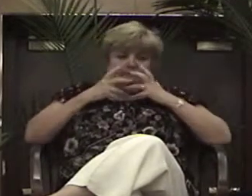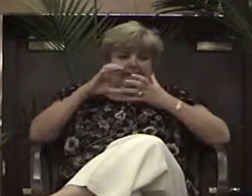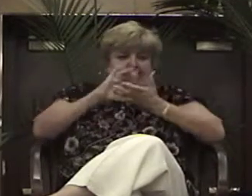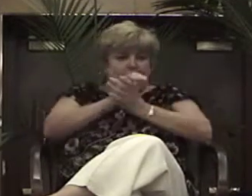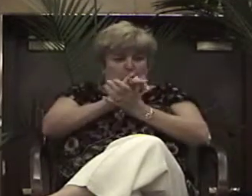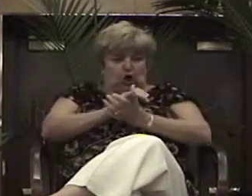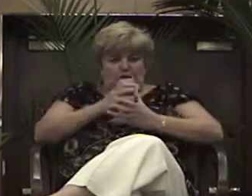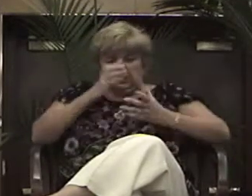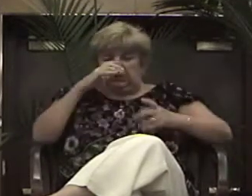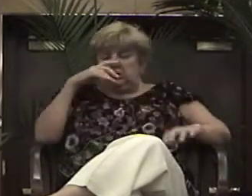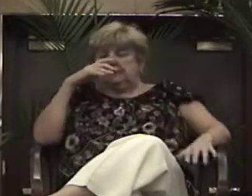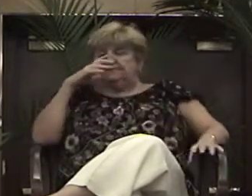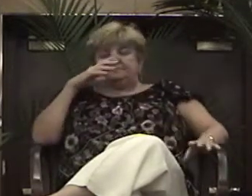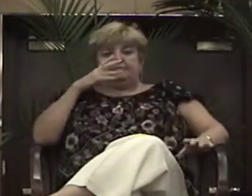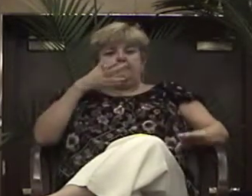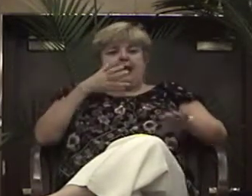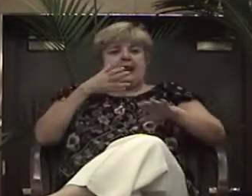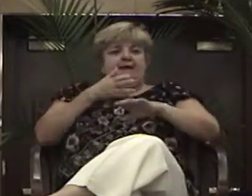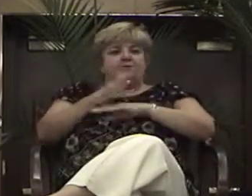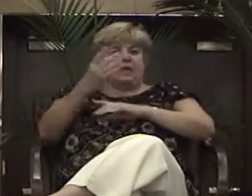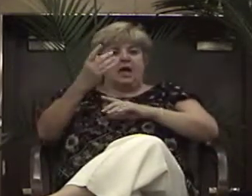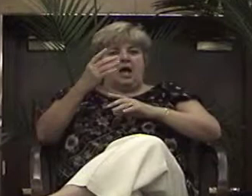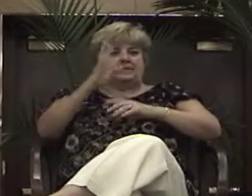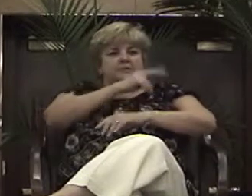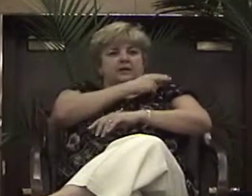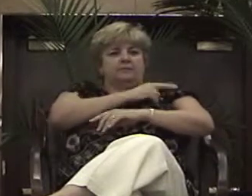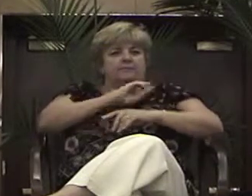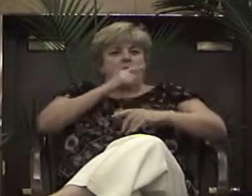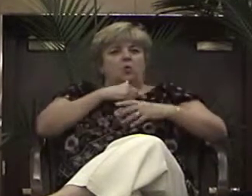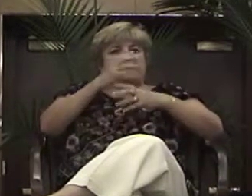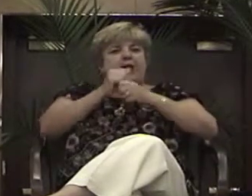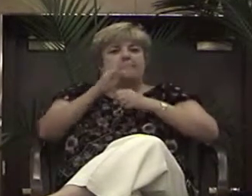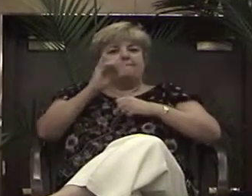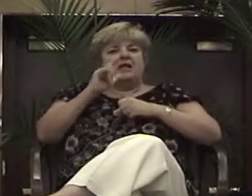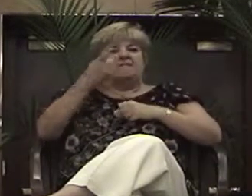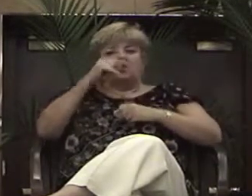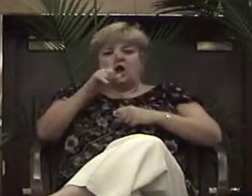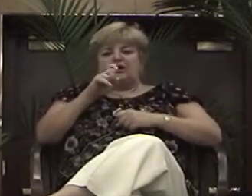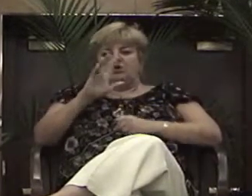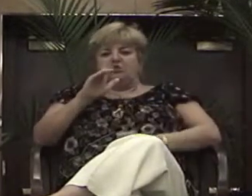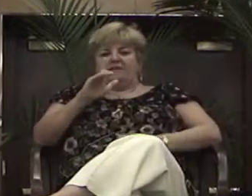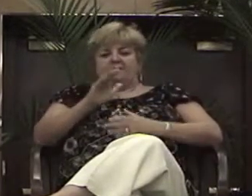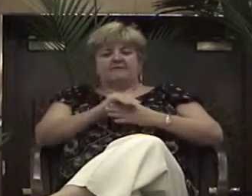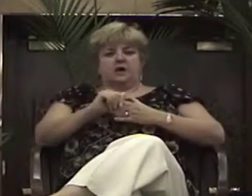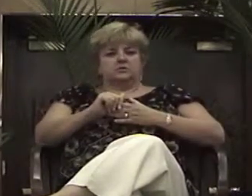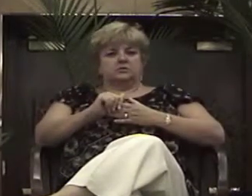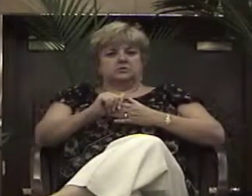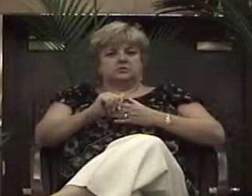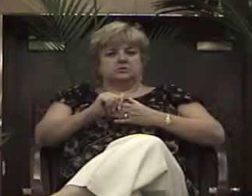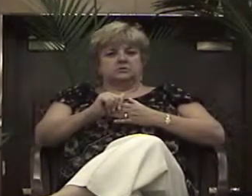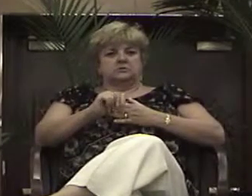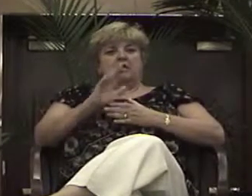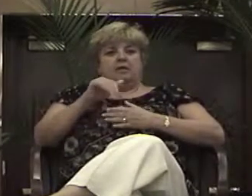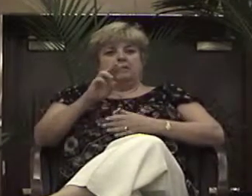the hospital, when it was all over, we got a bill for $125. That's what it is to have Medicare, where you don't pay